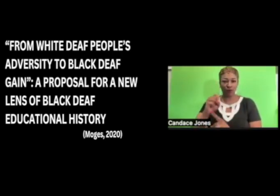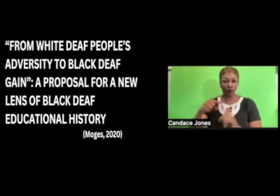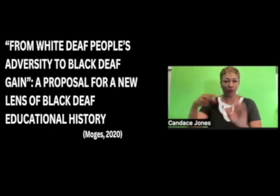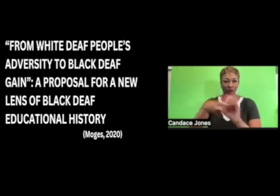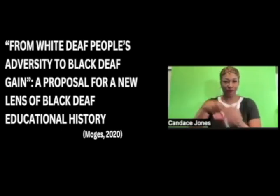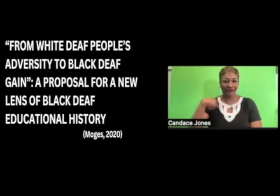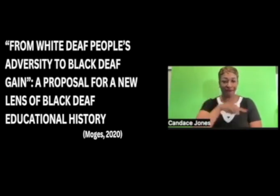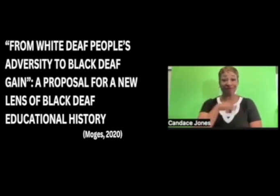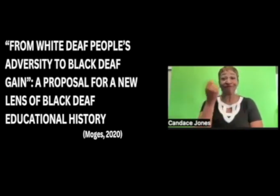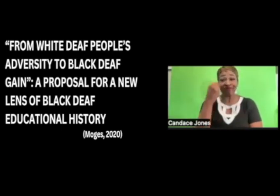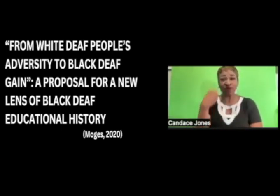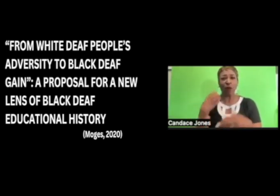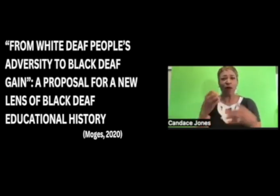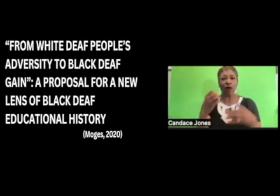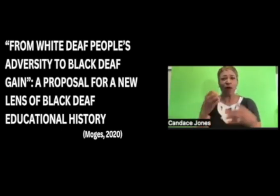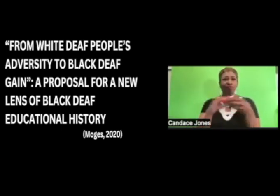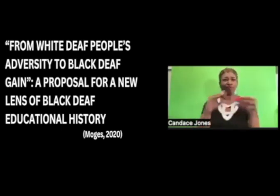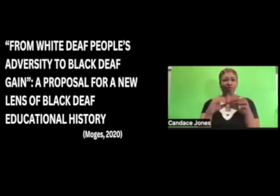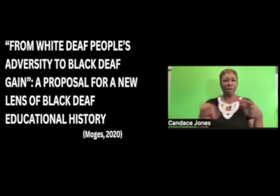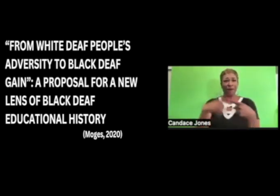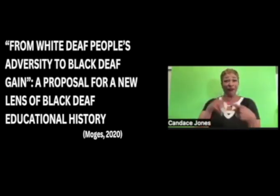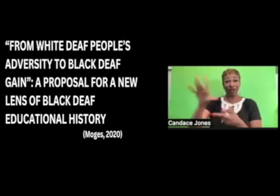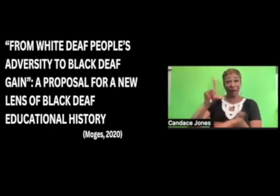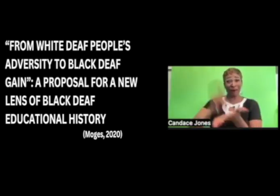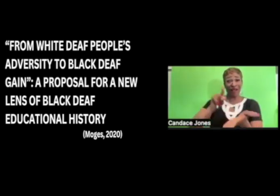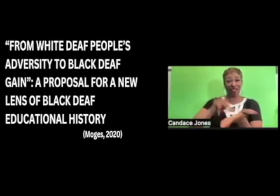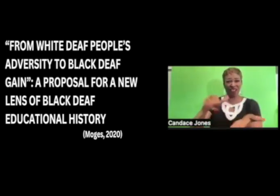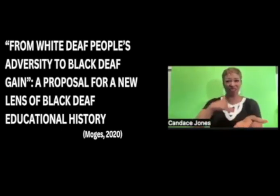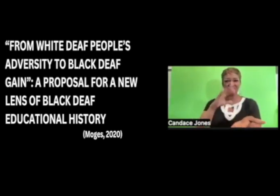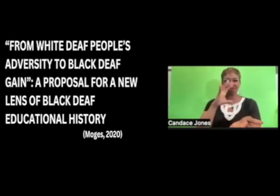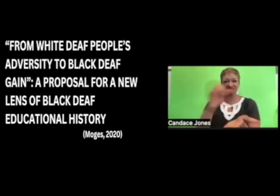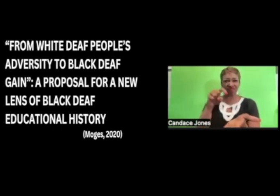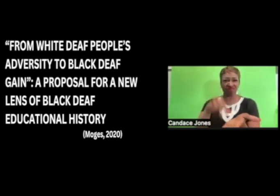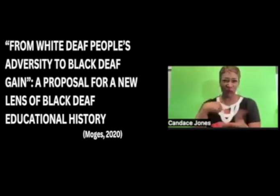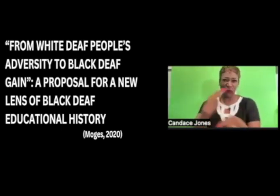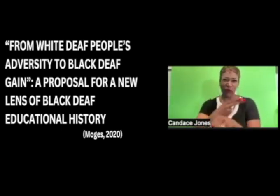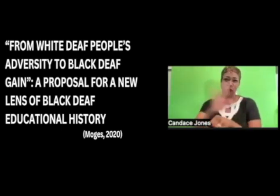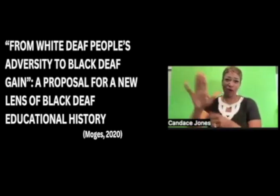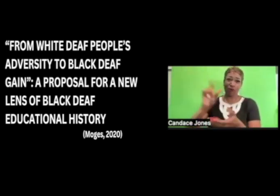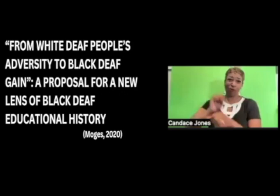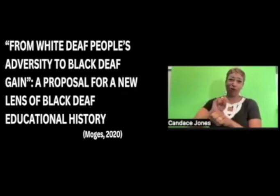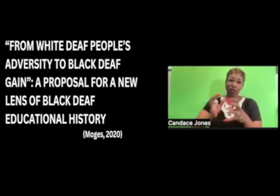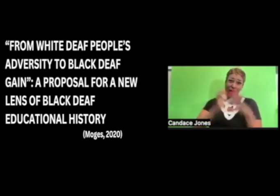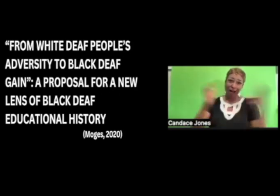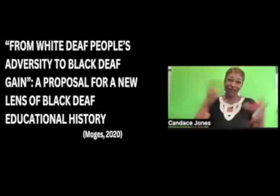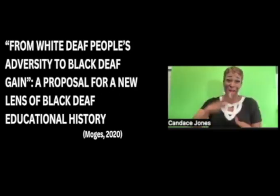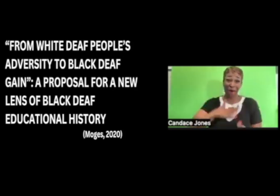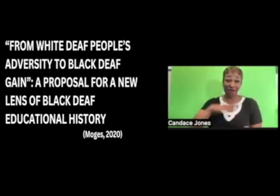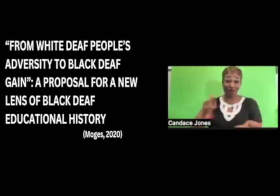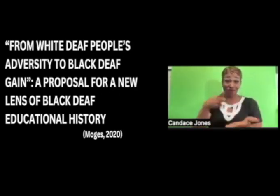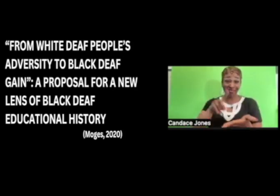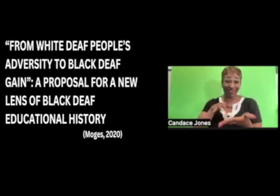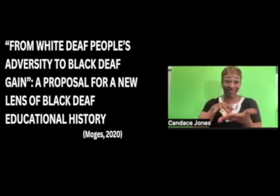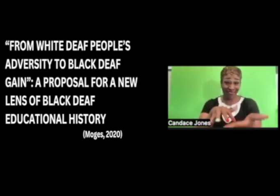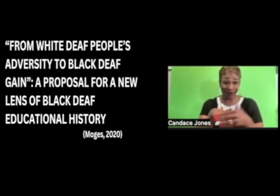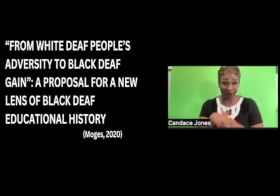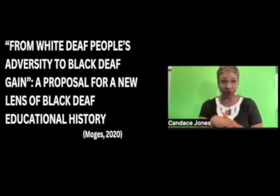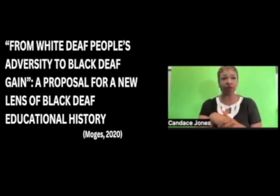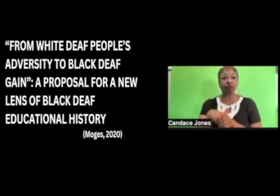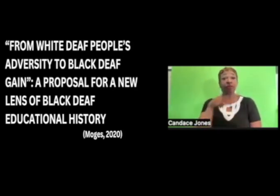I'll call up next Dr. Mogs, who will talk a little bit about an item that was published during